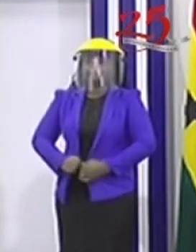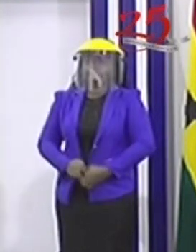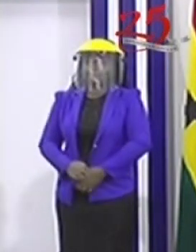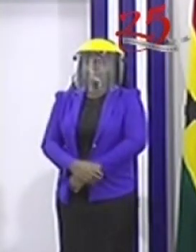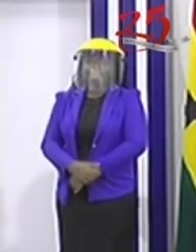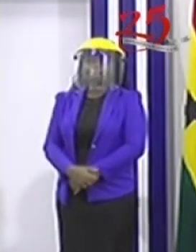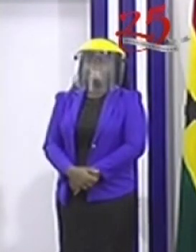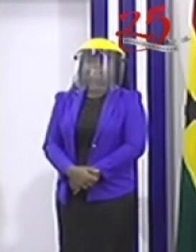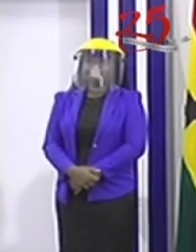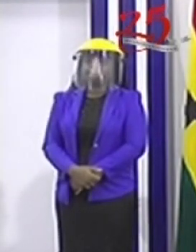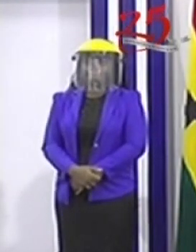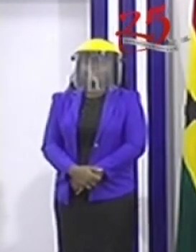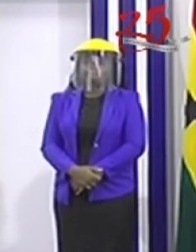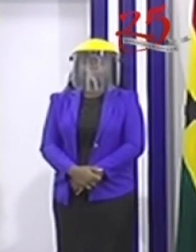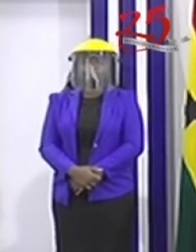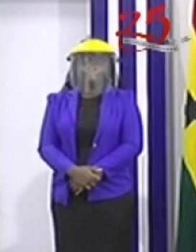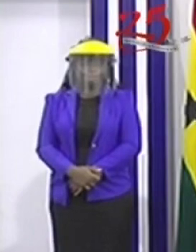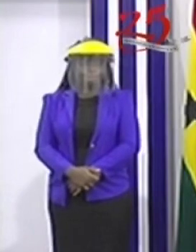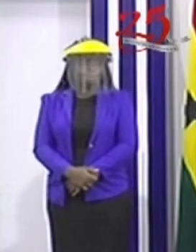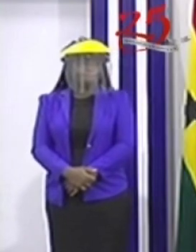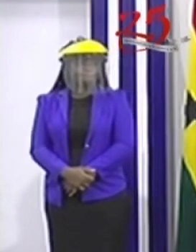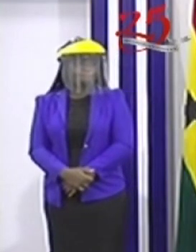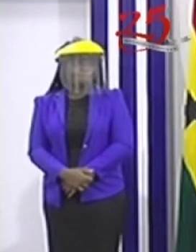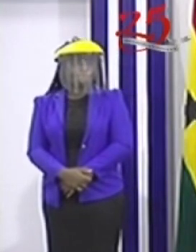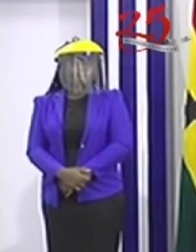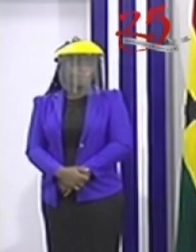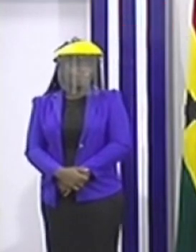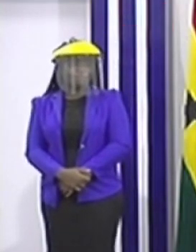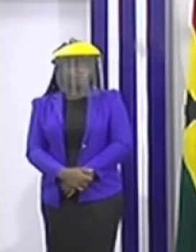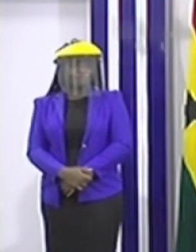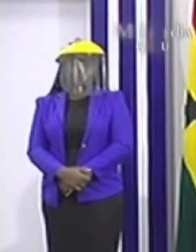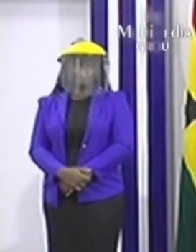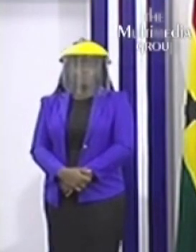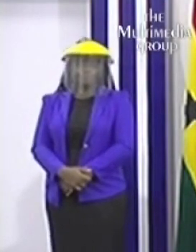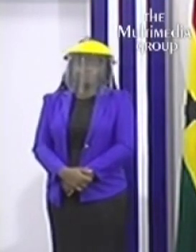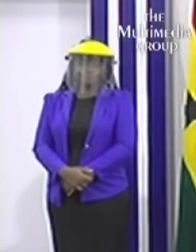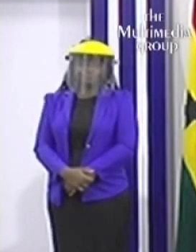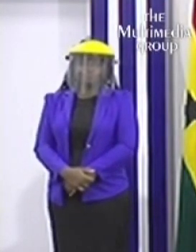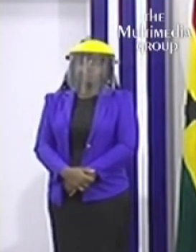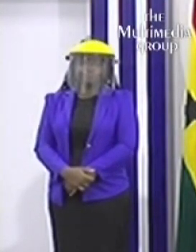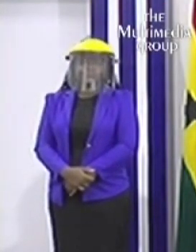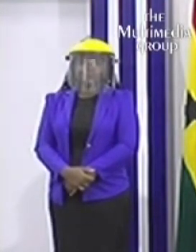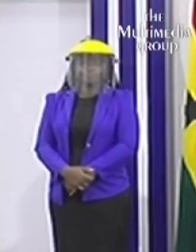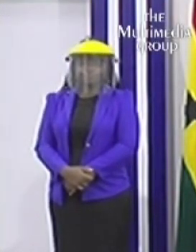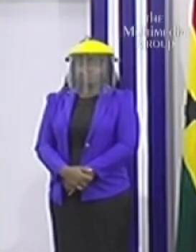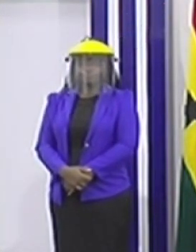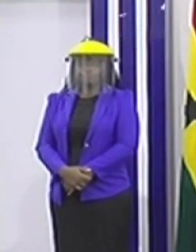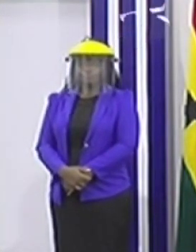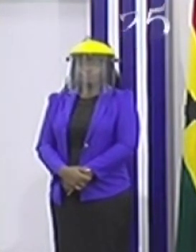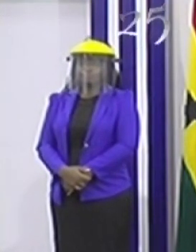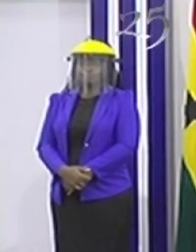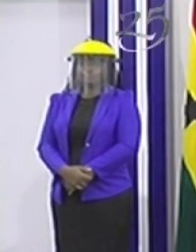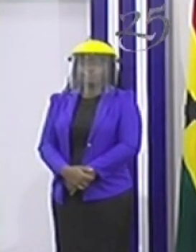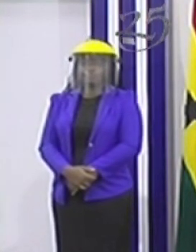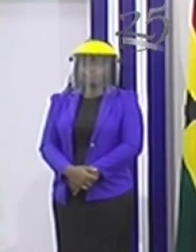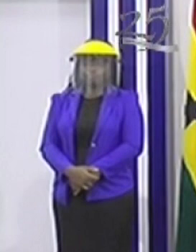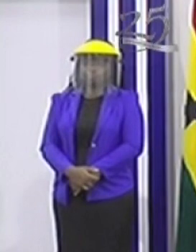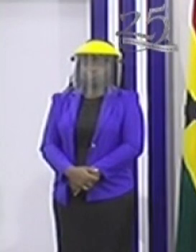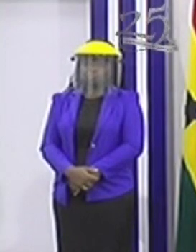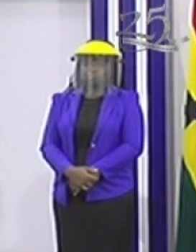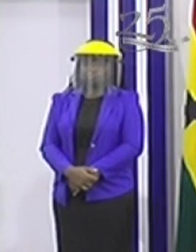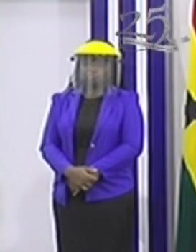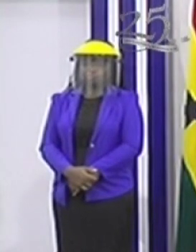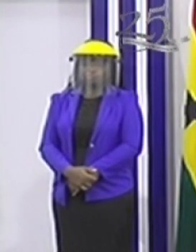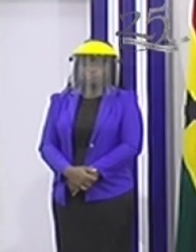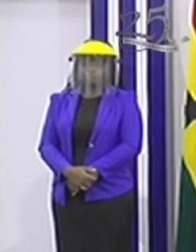the cemetery. They feel that these relatives deserve at least a final funeral rite and a church service to be held. So